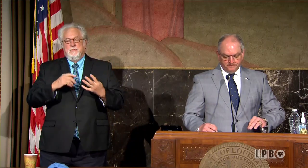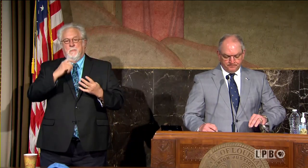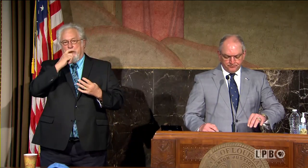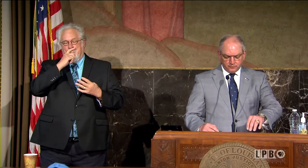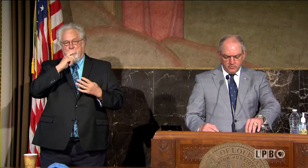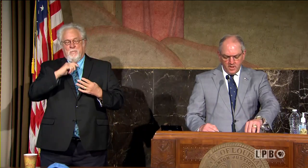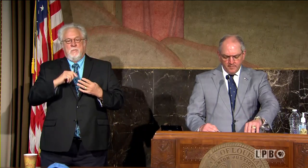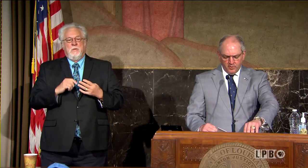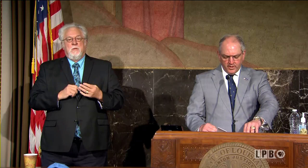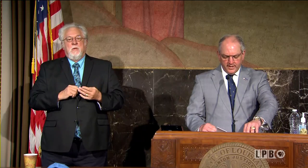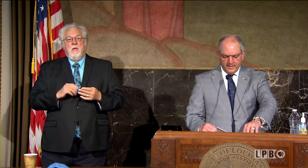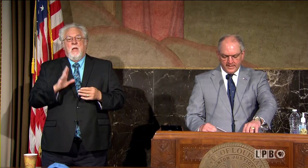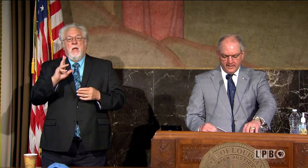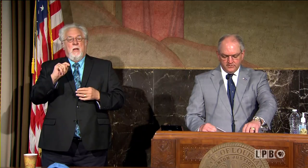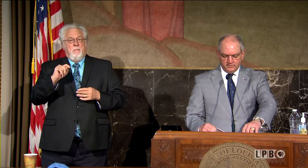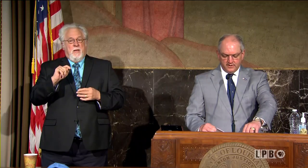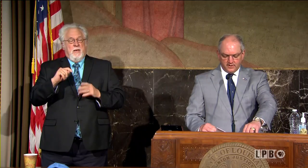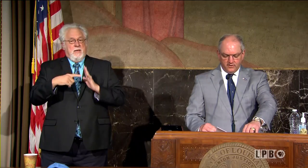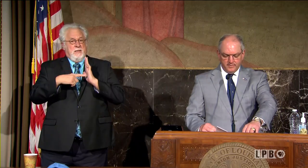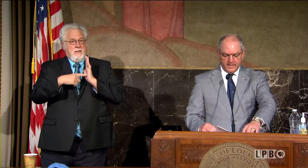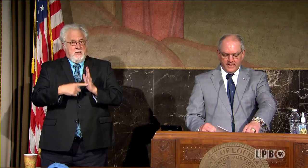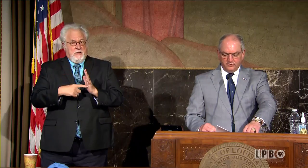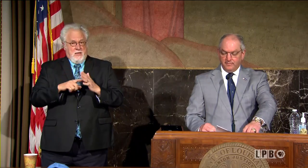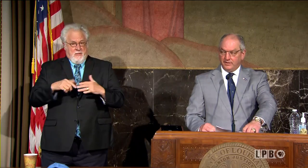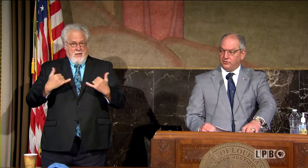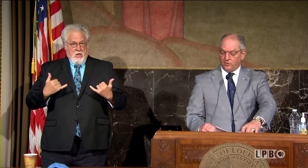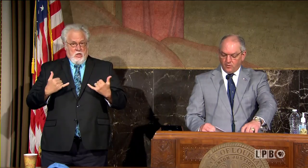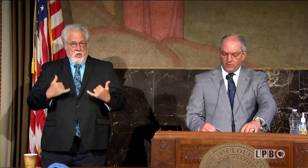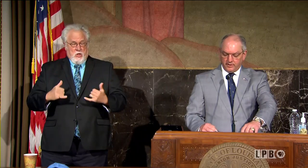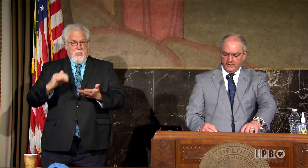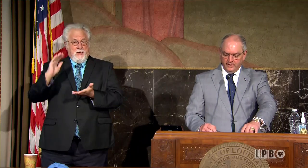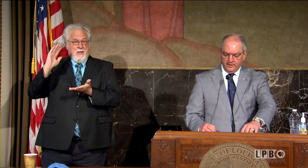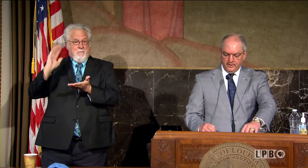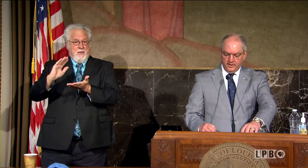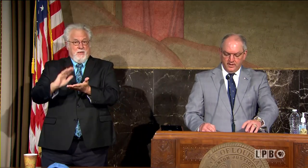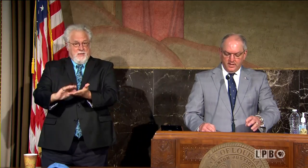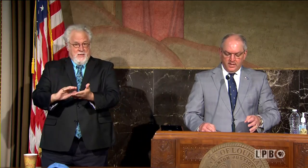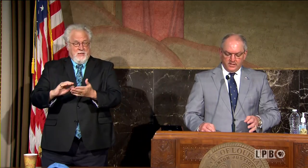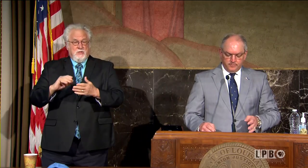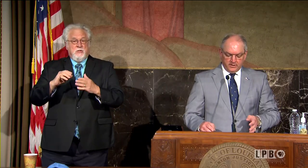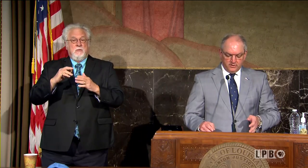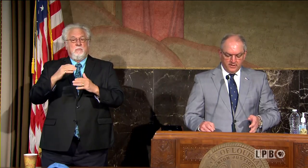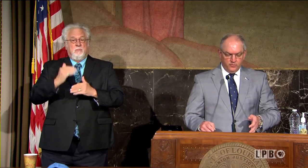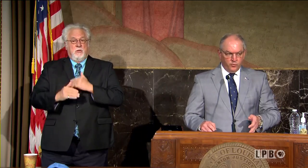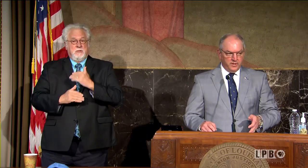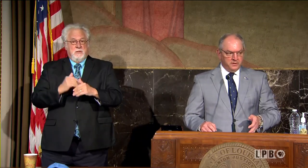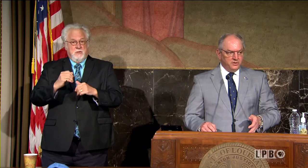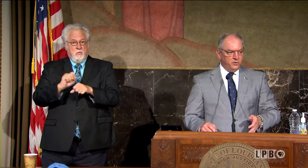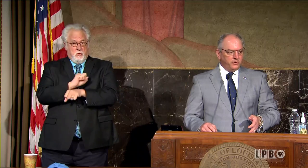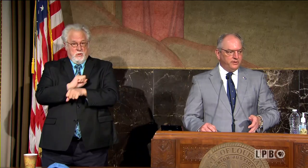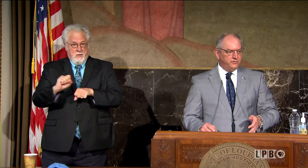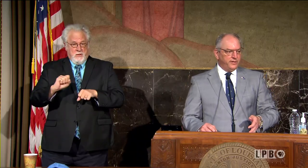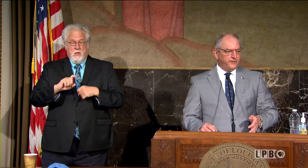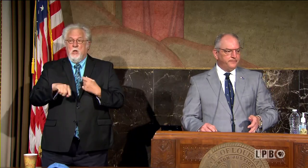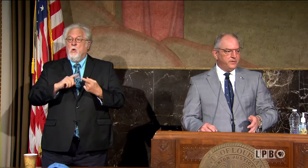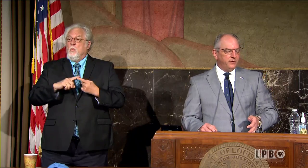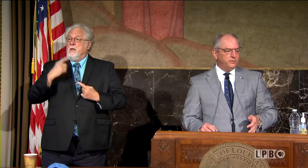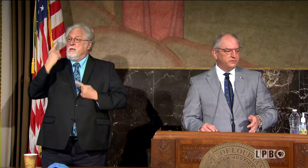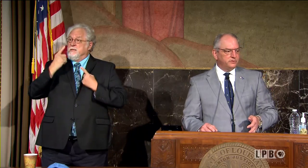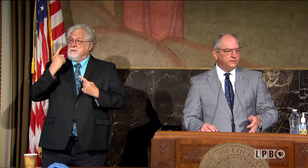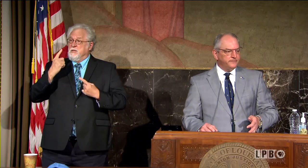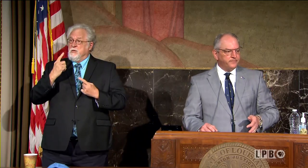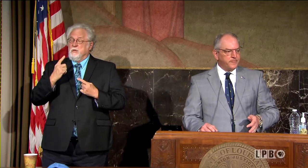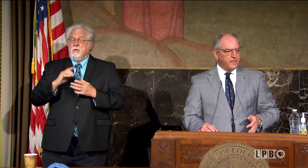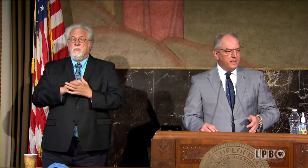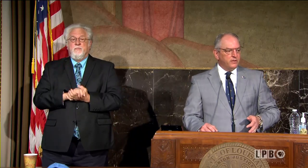measures. But what it indicates is that the current mitigation measures are working, especially when you consider that